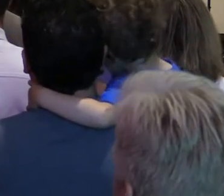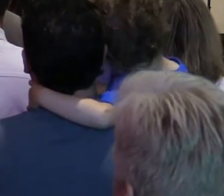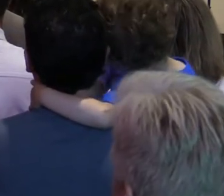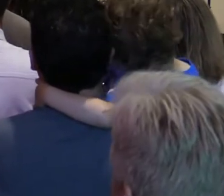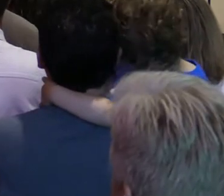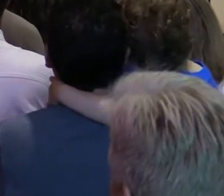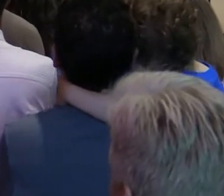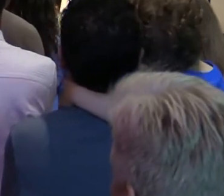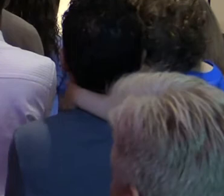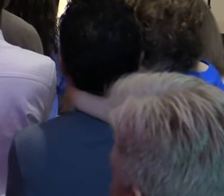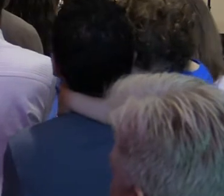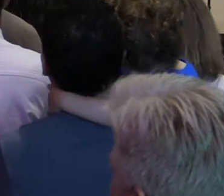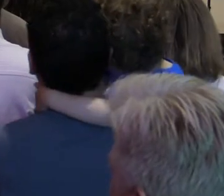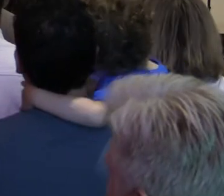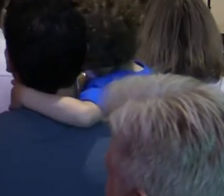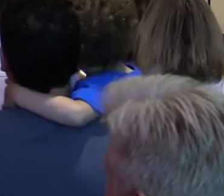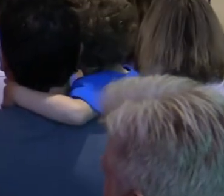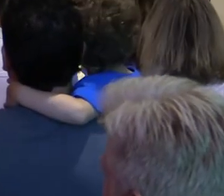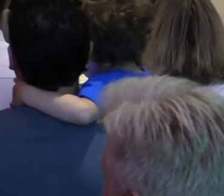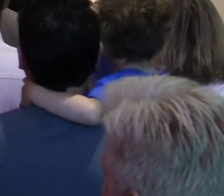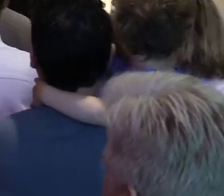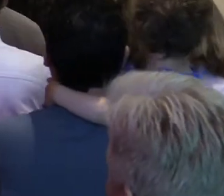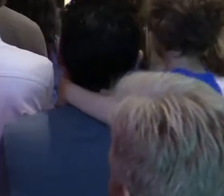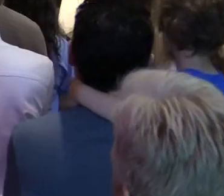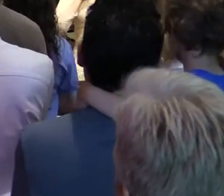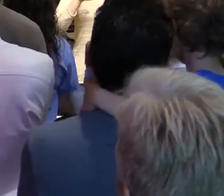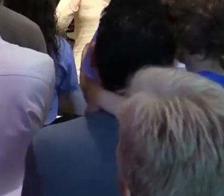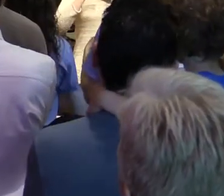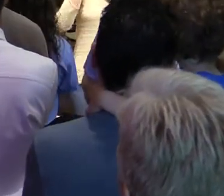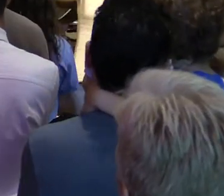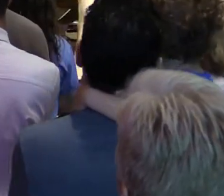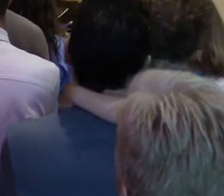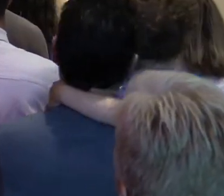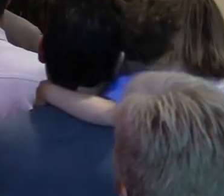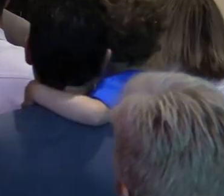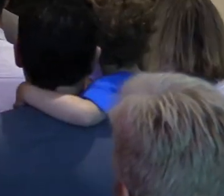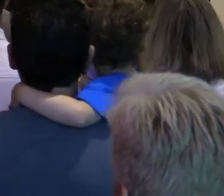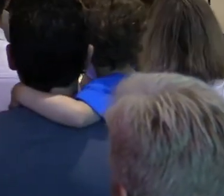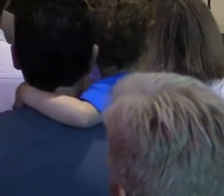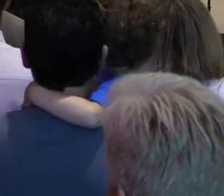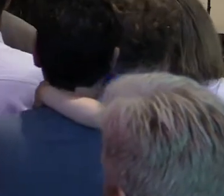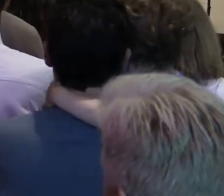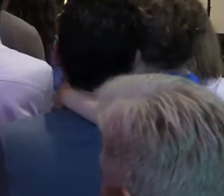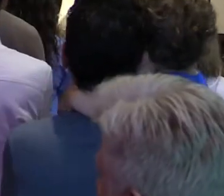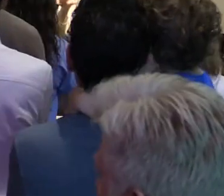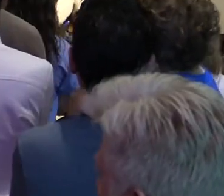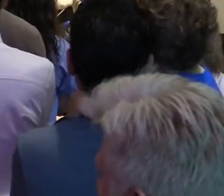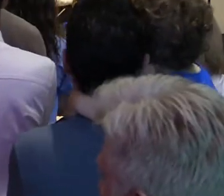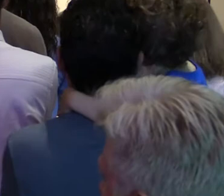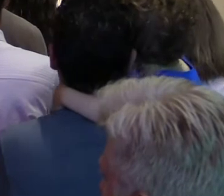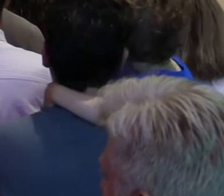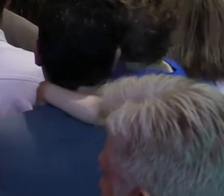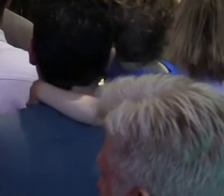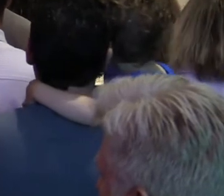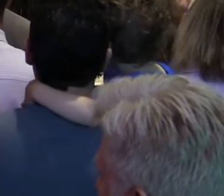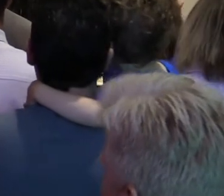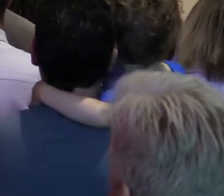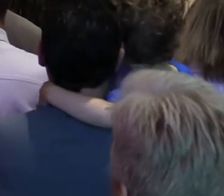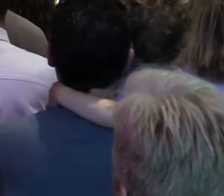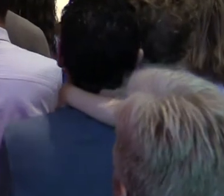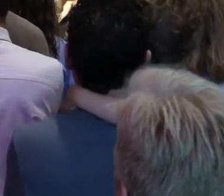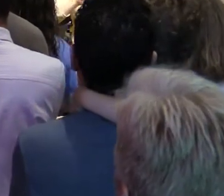one, we all share in the love of the Son with the Father and the